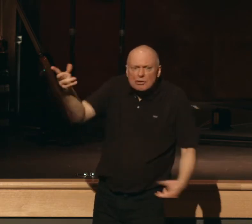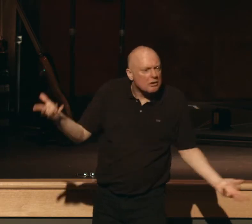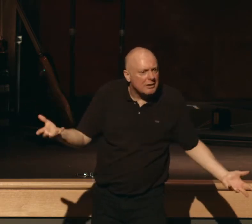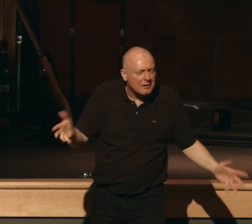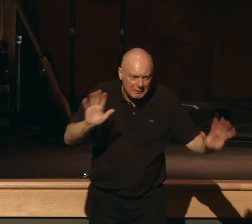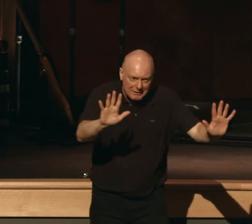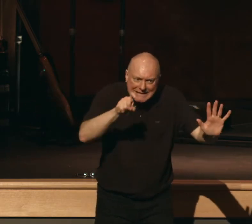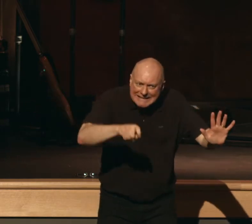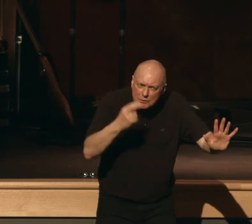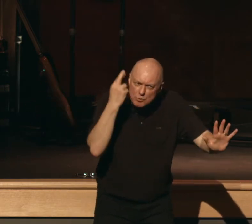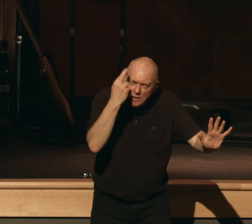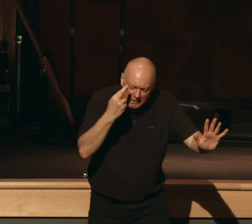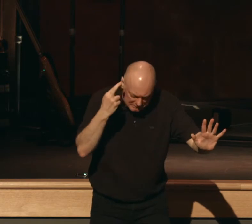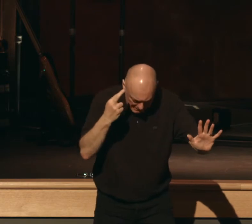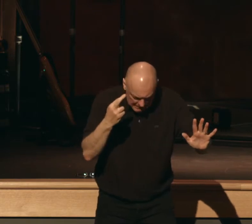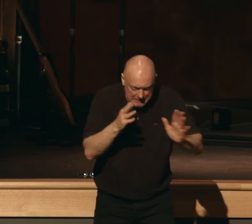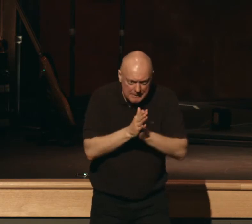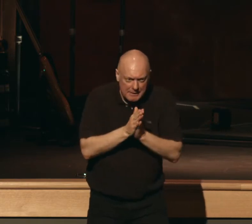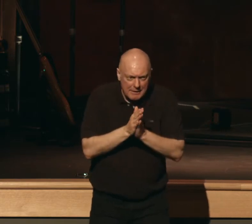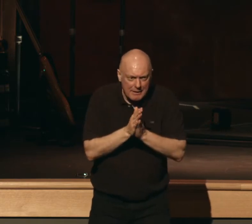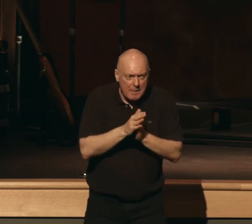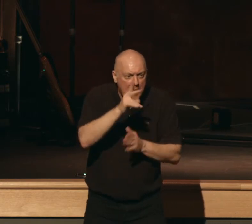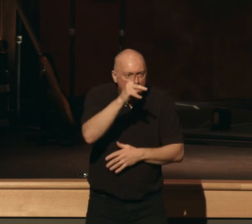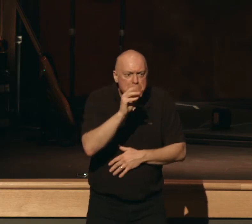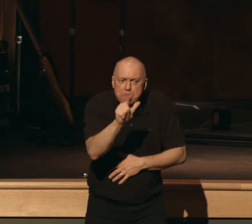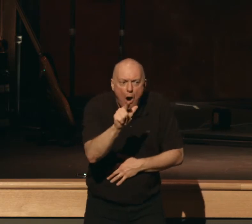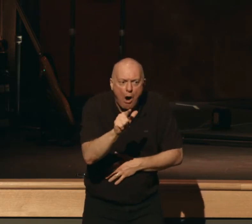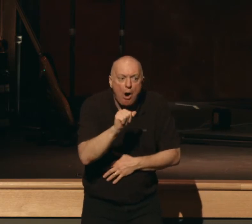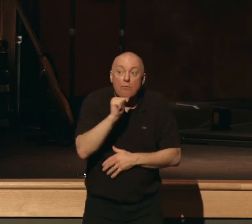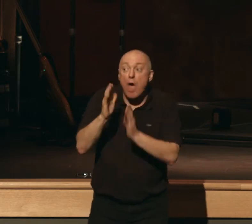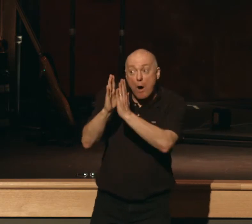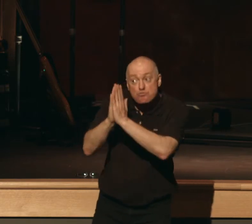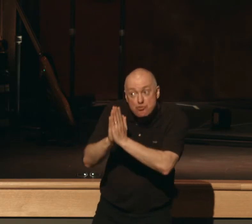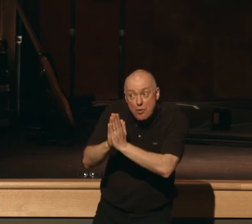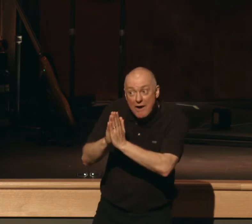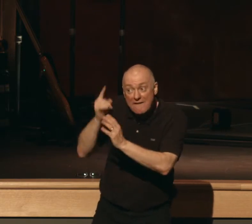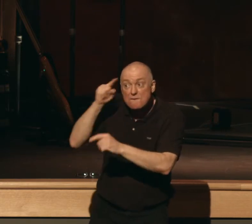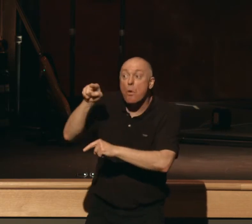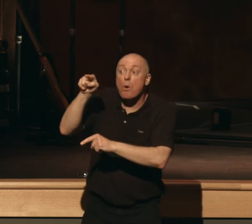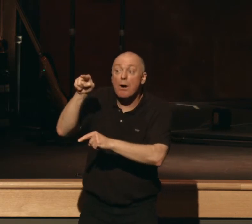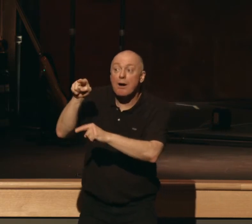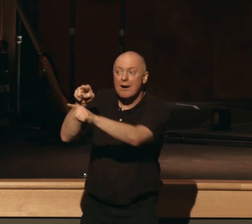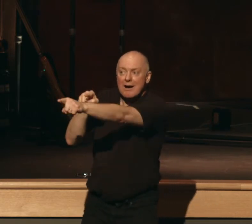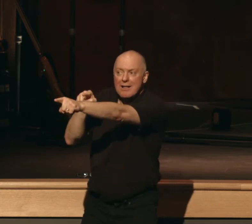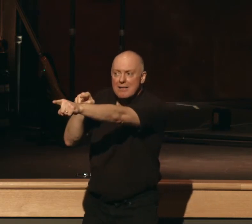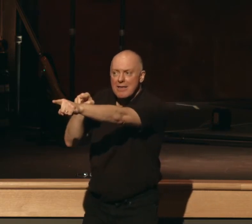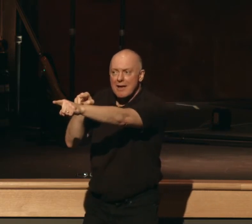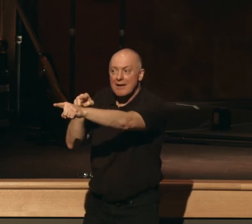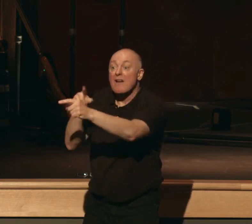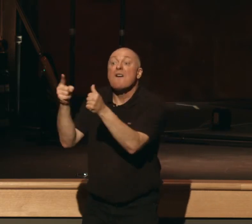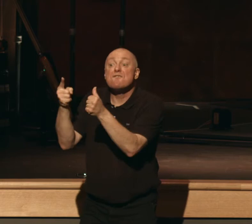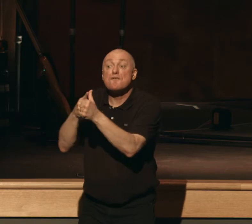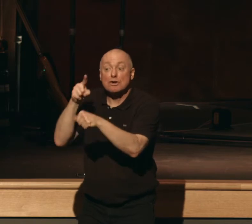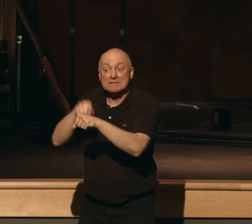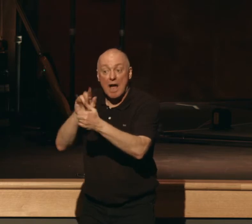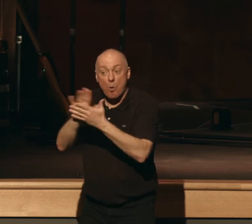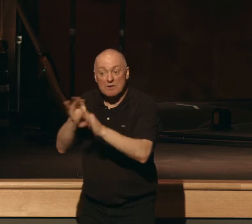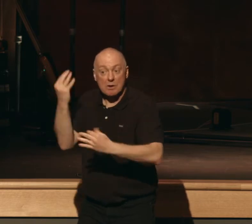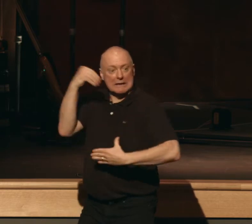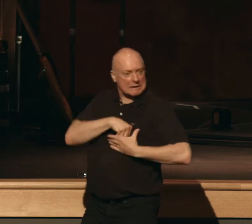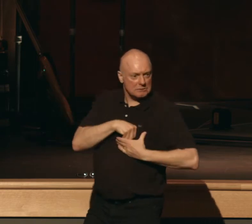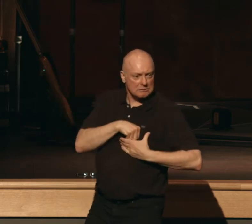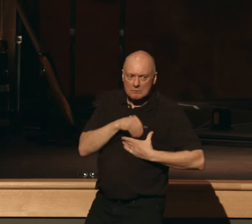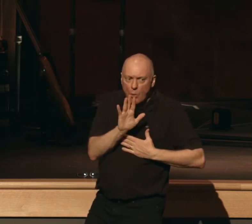Well, here's what we need to see. Paul is not praying for the initial indwelling of the Holy